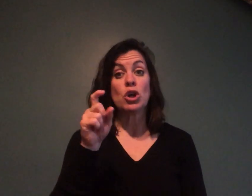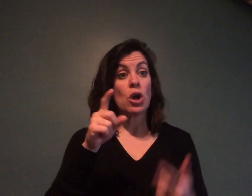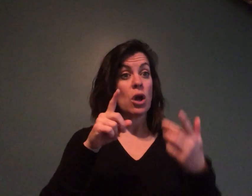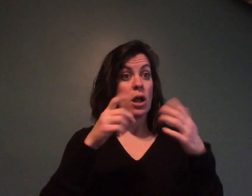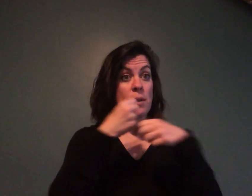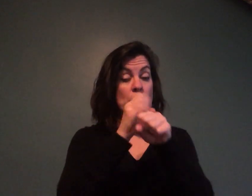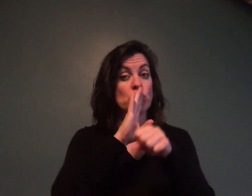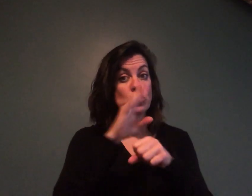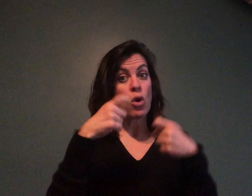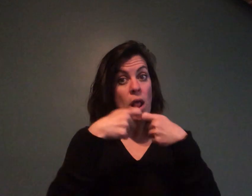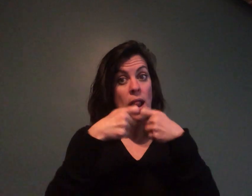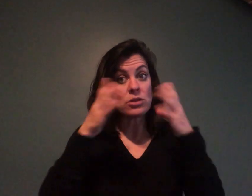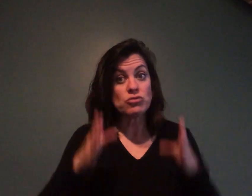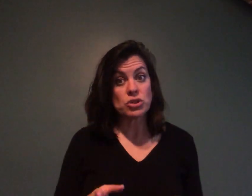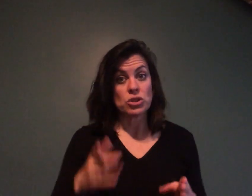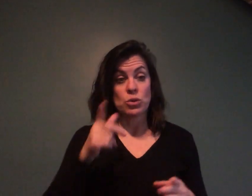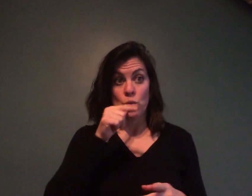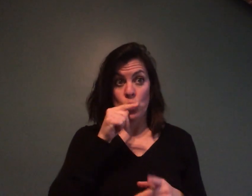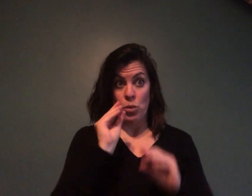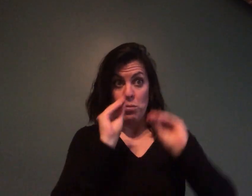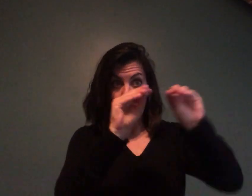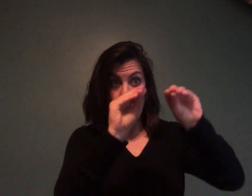properly wired, okay, it's not going to work right for you.